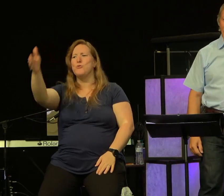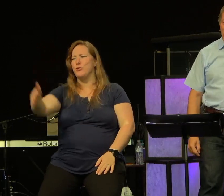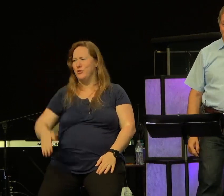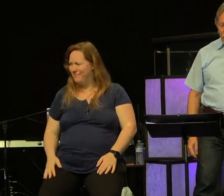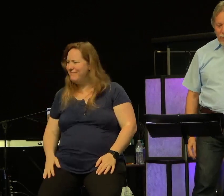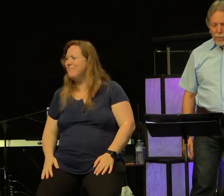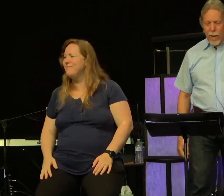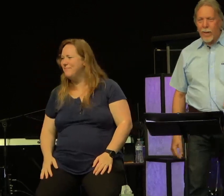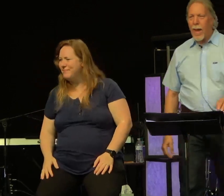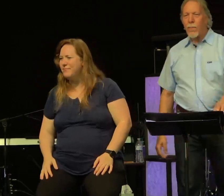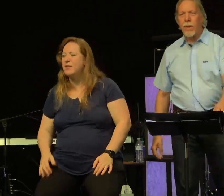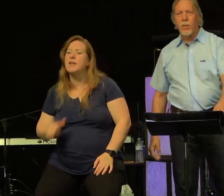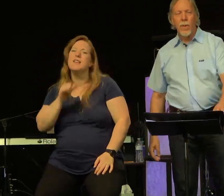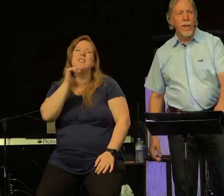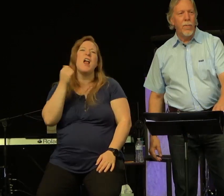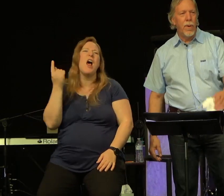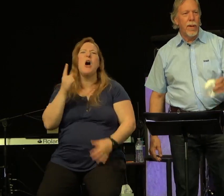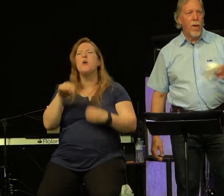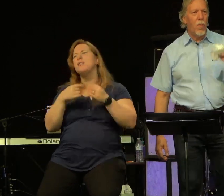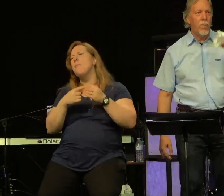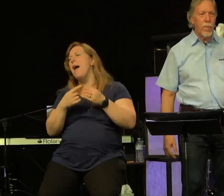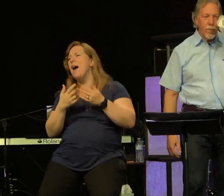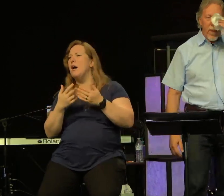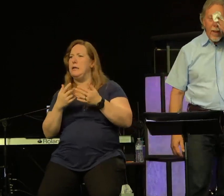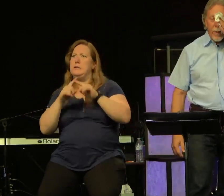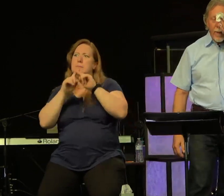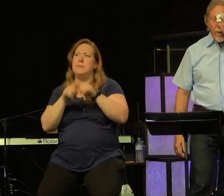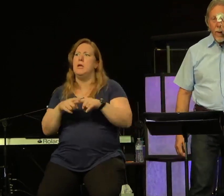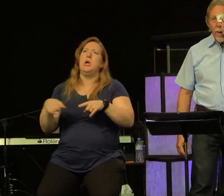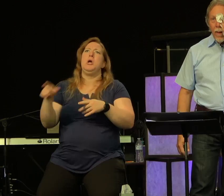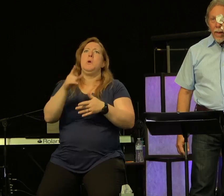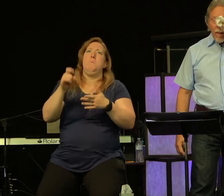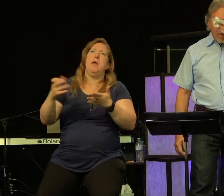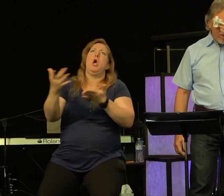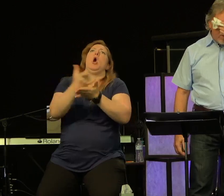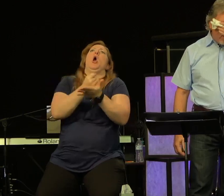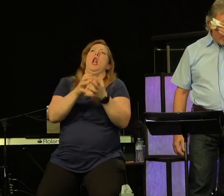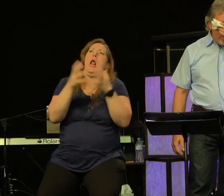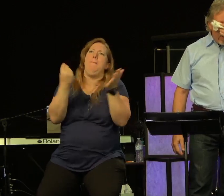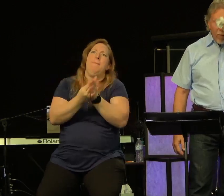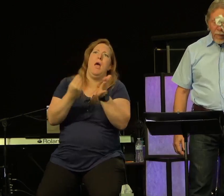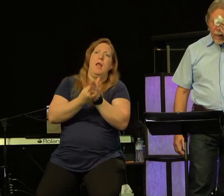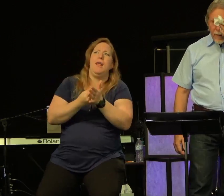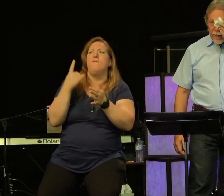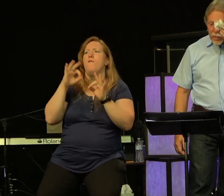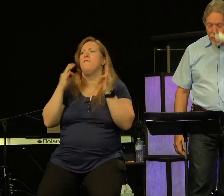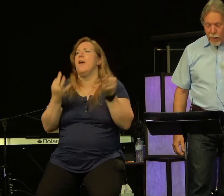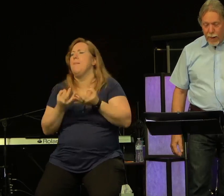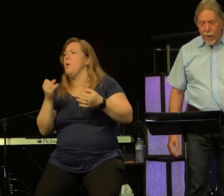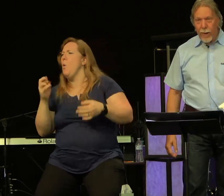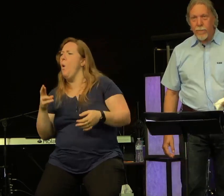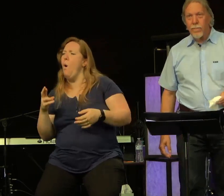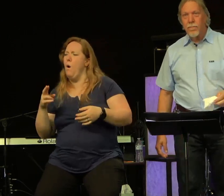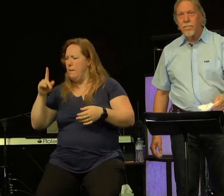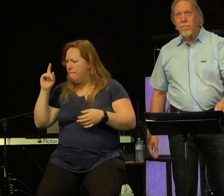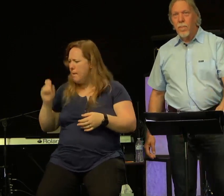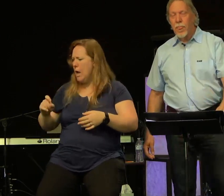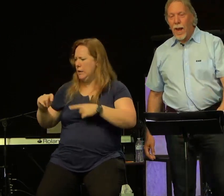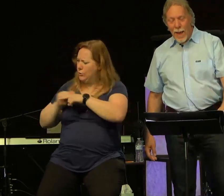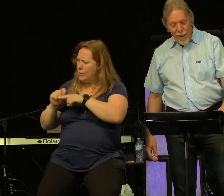It's not always about how much money you bring home for the family or, you know, being the disciplinarian.